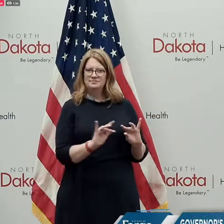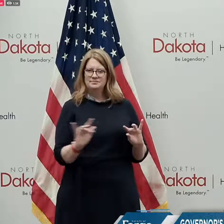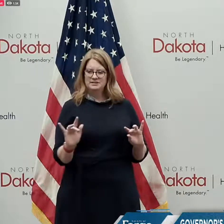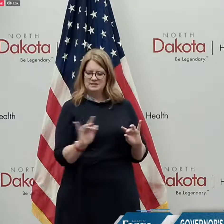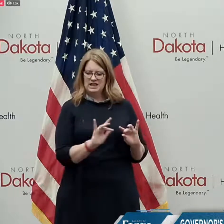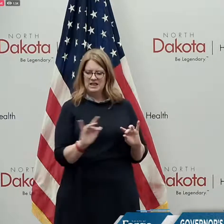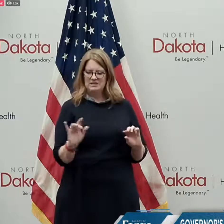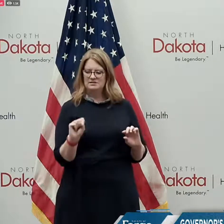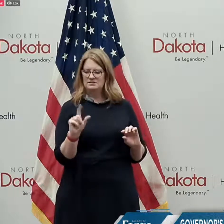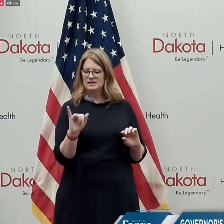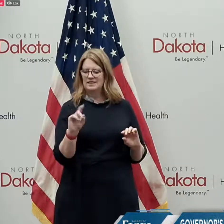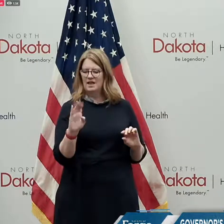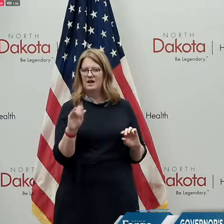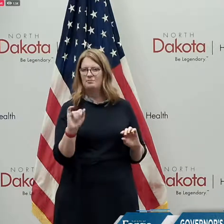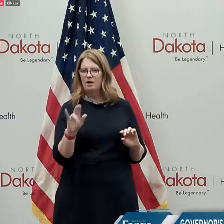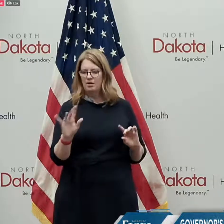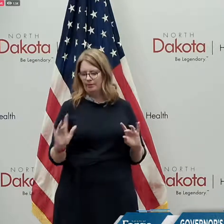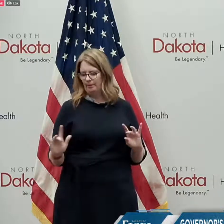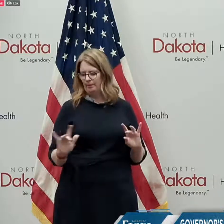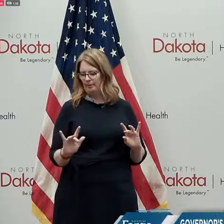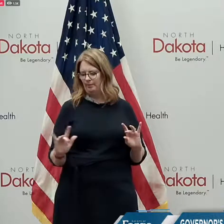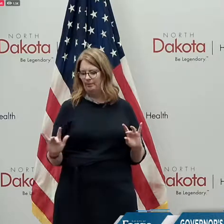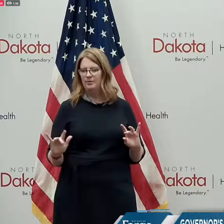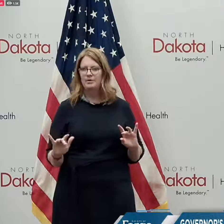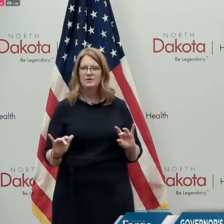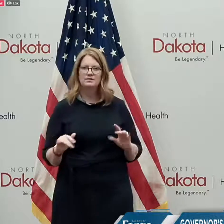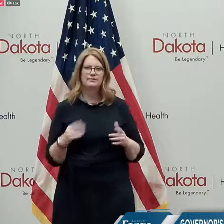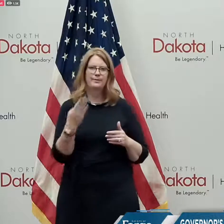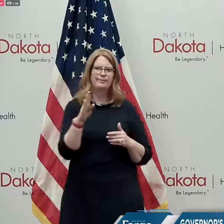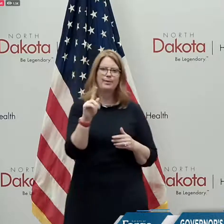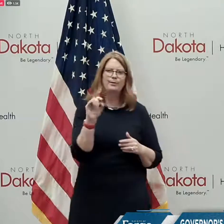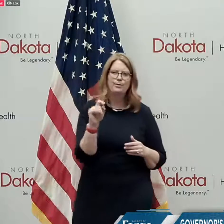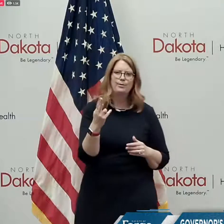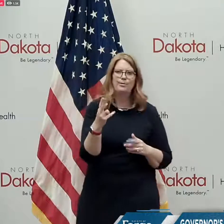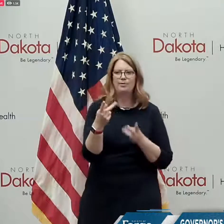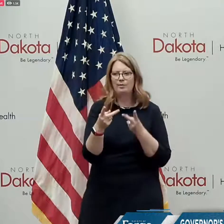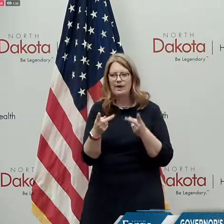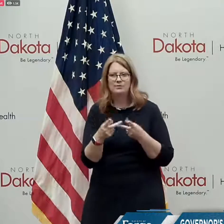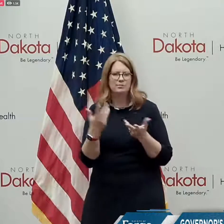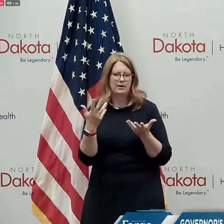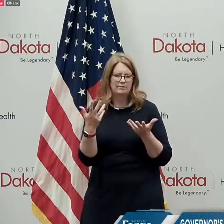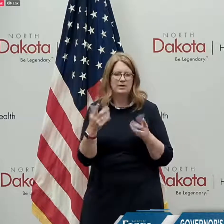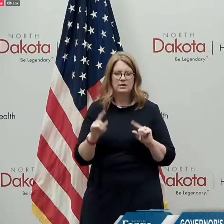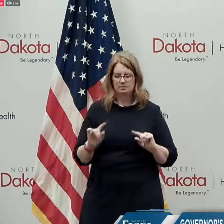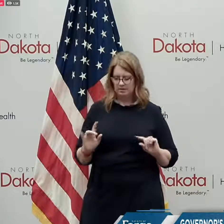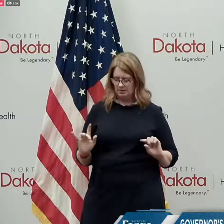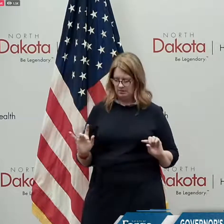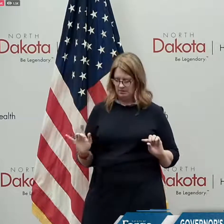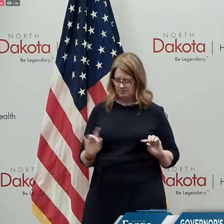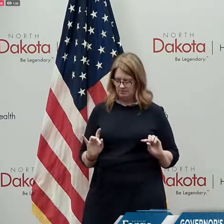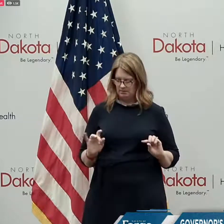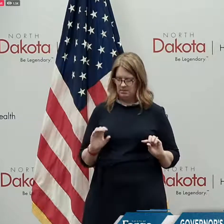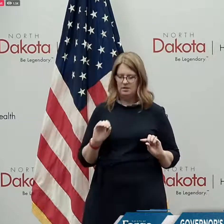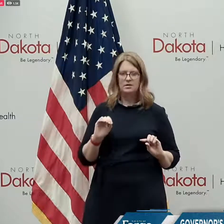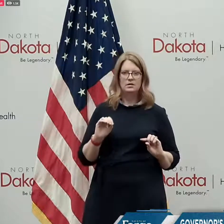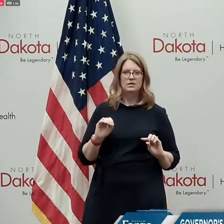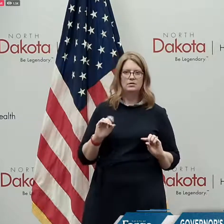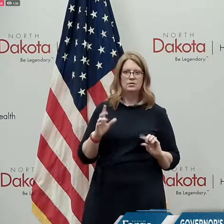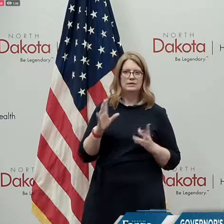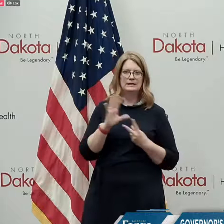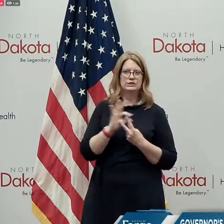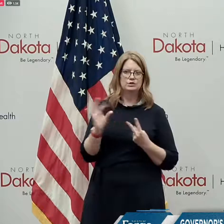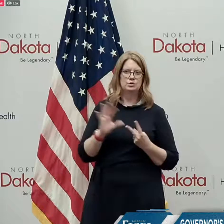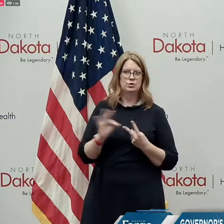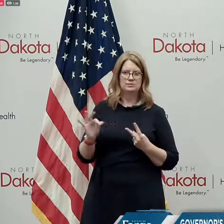for every other, whether it's Bluetooth or location, whatever, and you have to opt in.